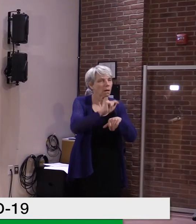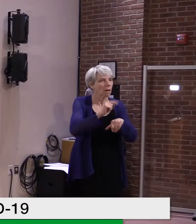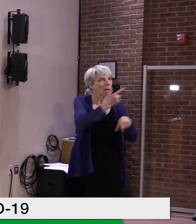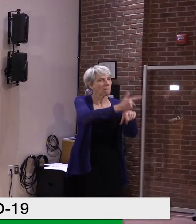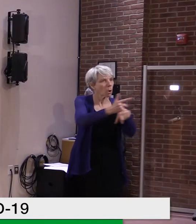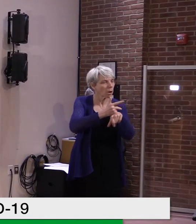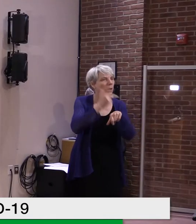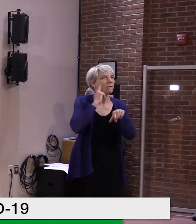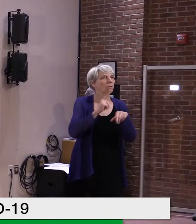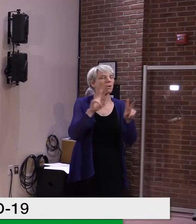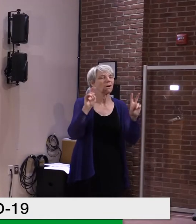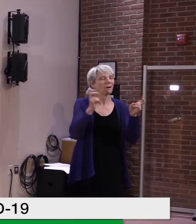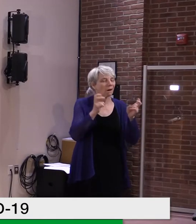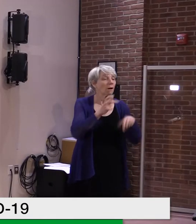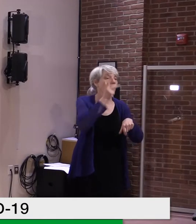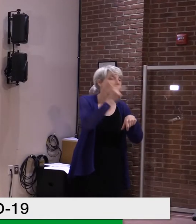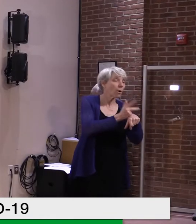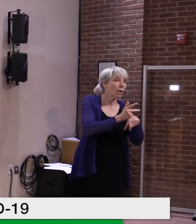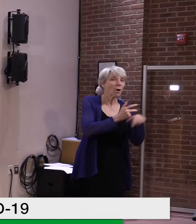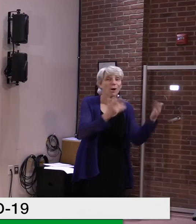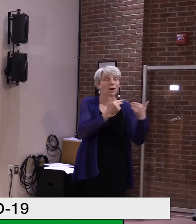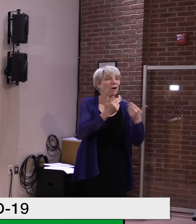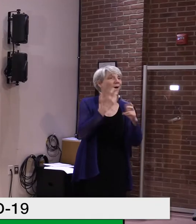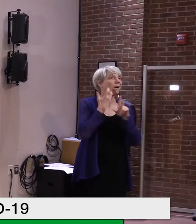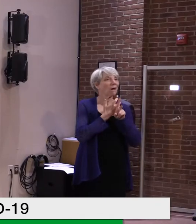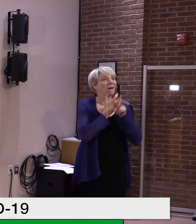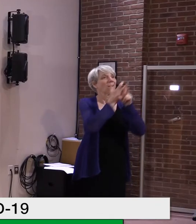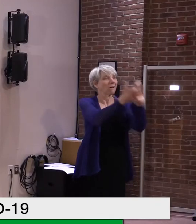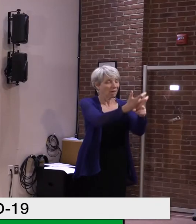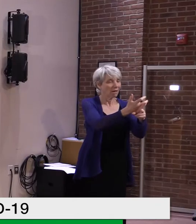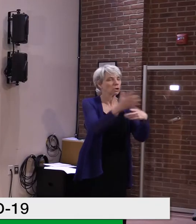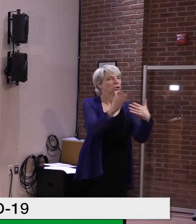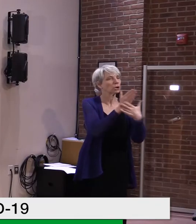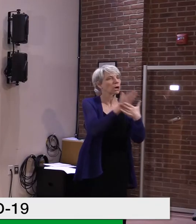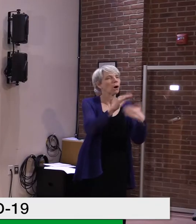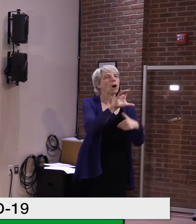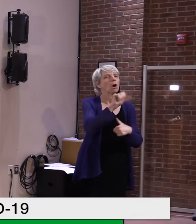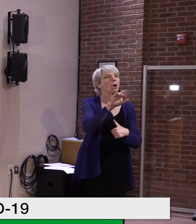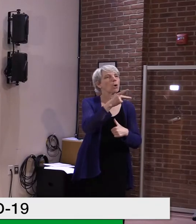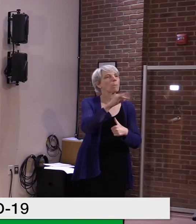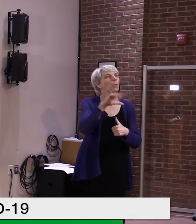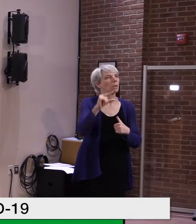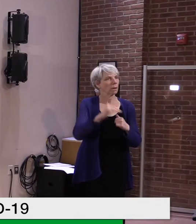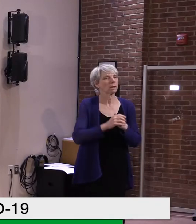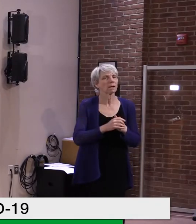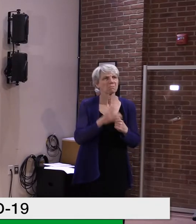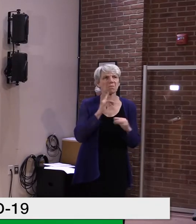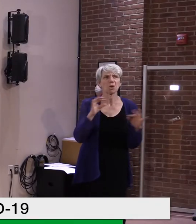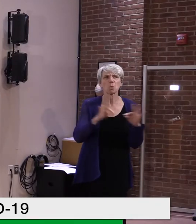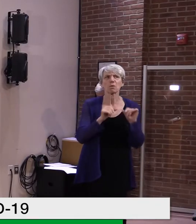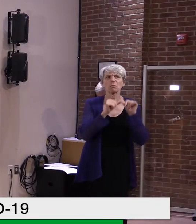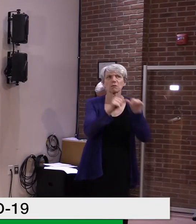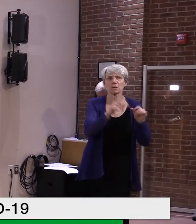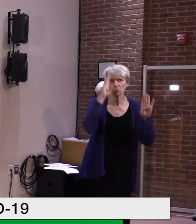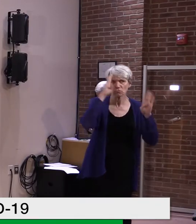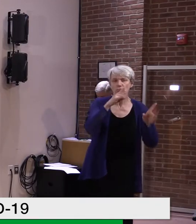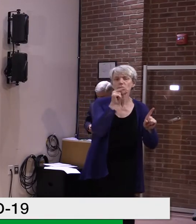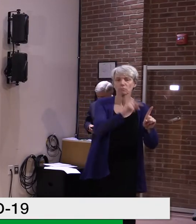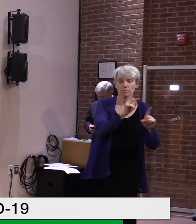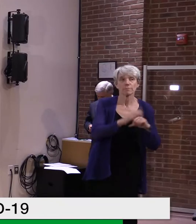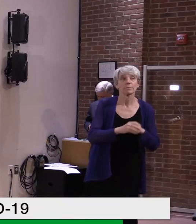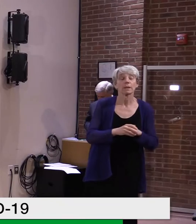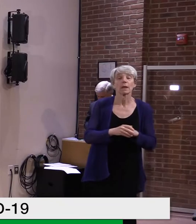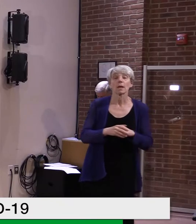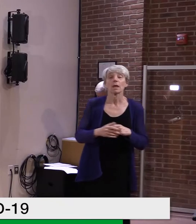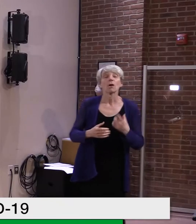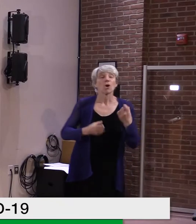that we're putting into place at this point. I think the biggest gain we're going to see in terms of reduction of carbon